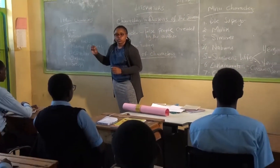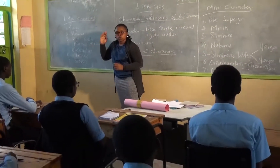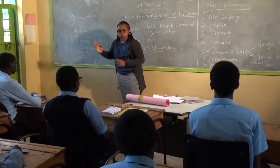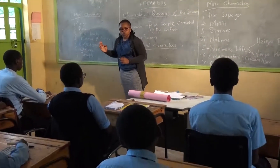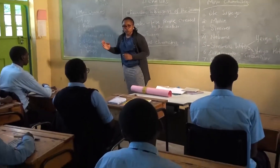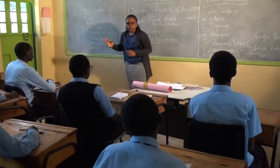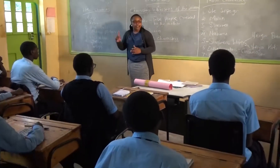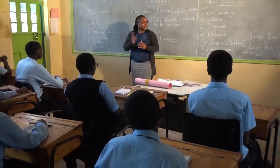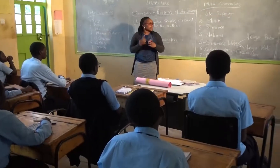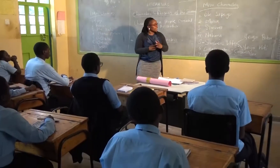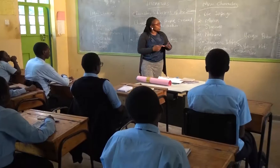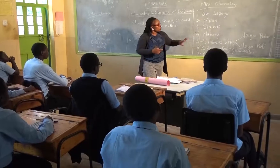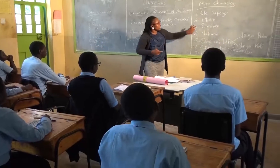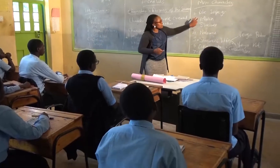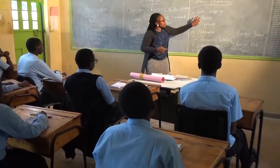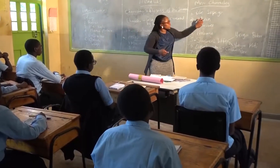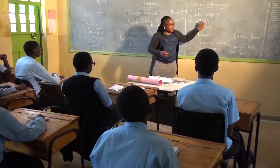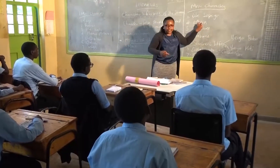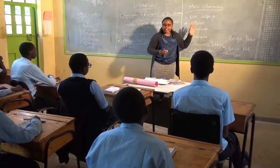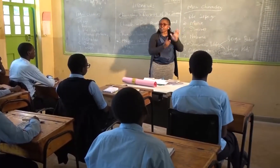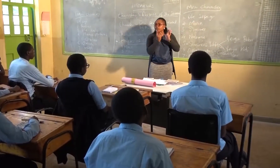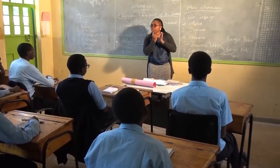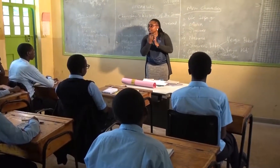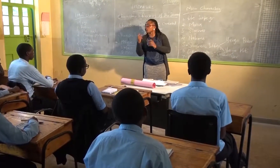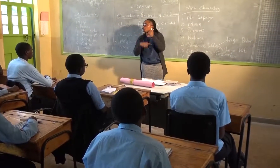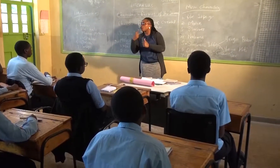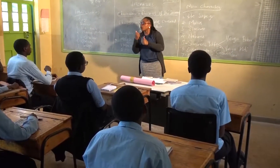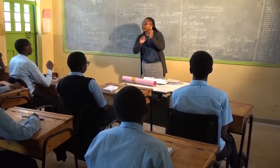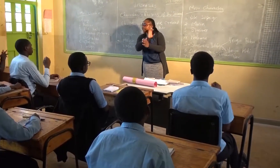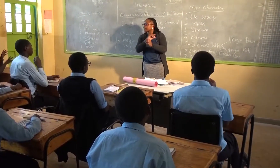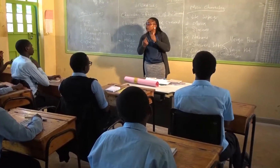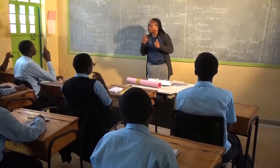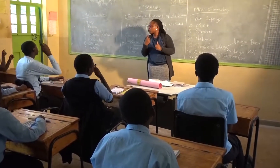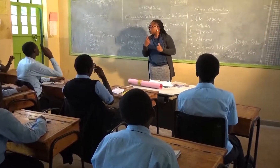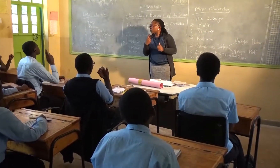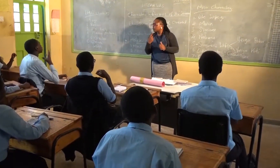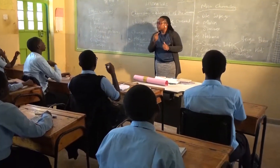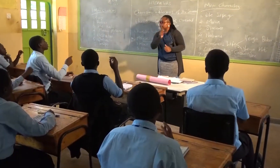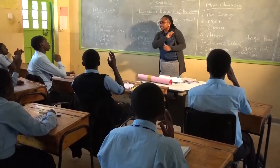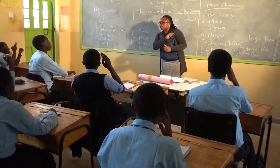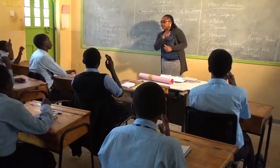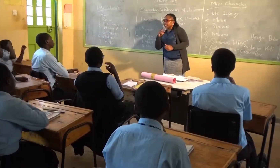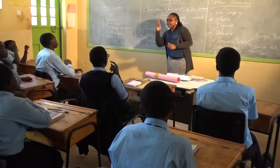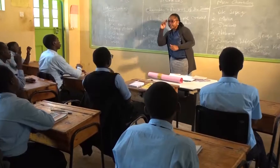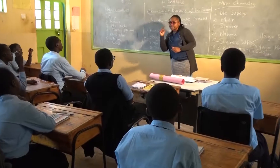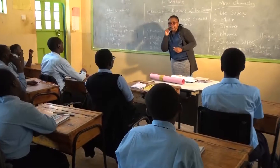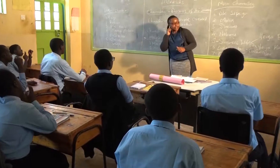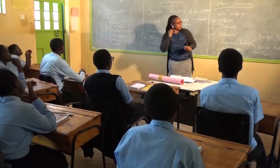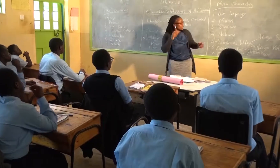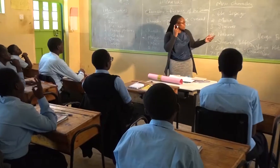So, then we have Mimik, development of character Kaio and Lesiana.